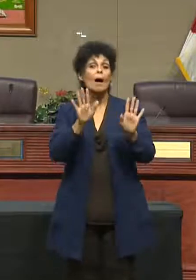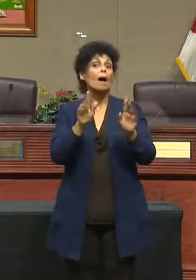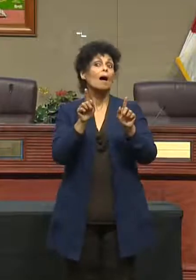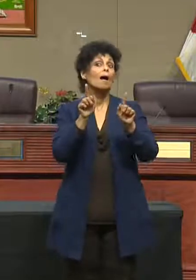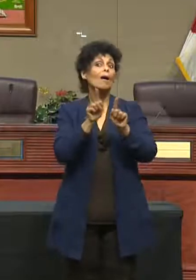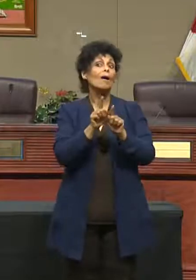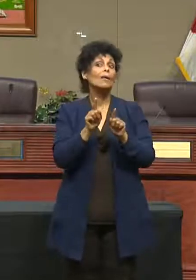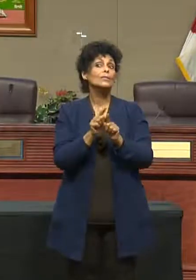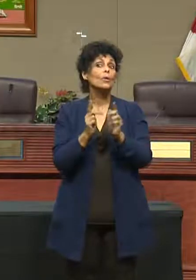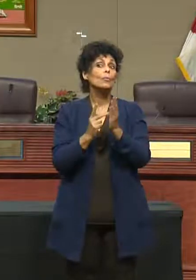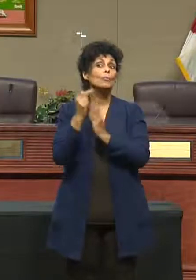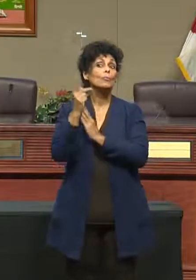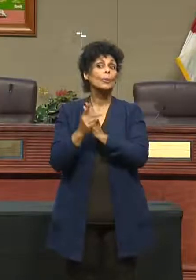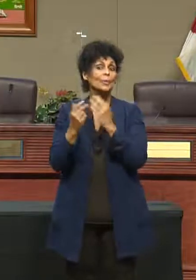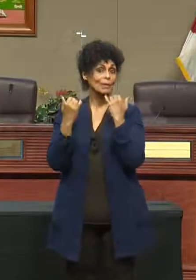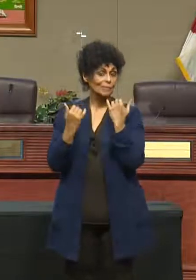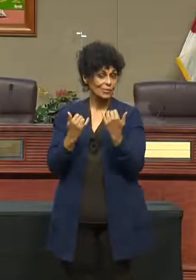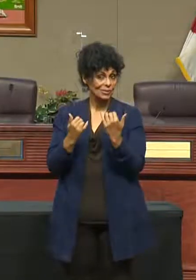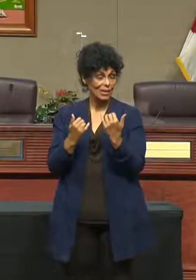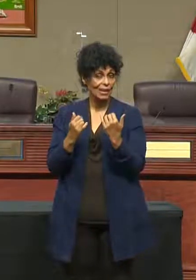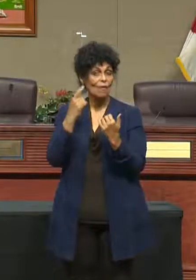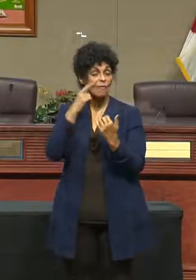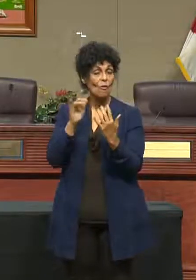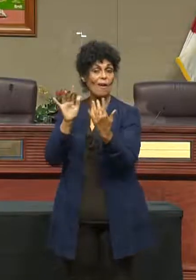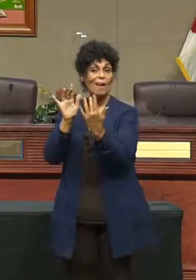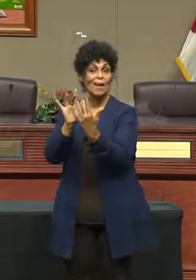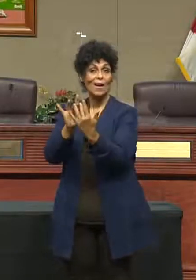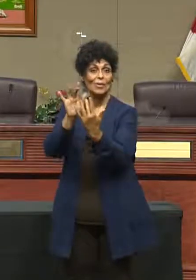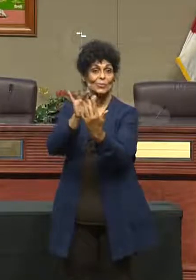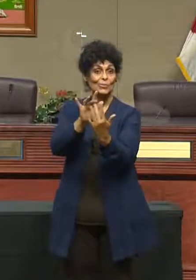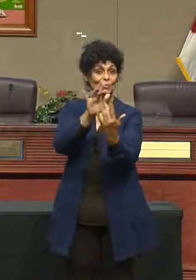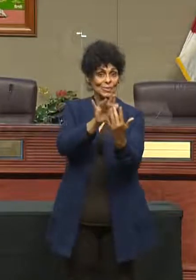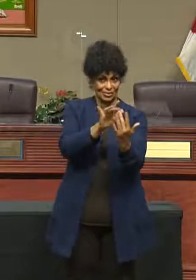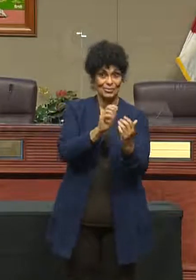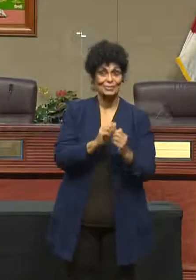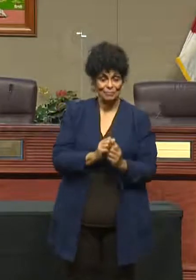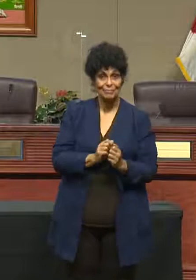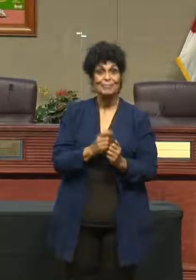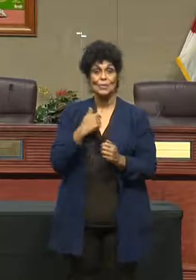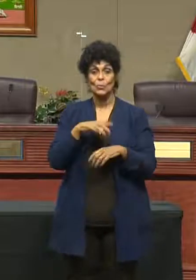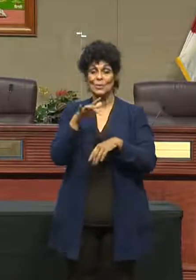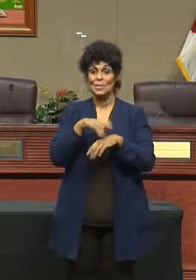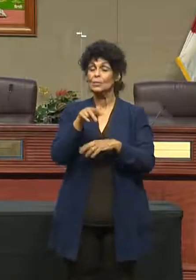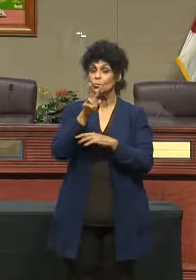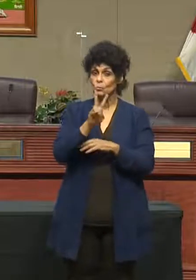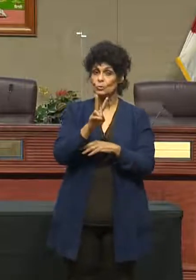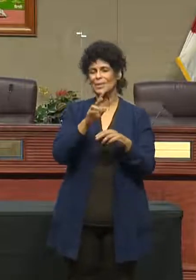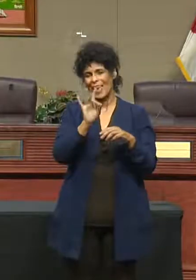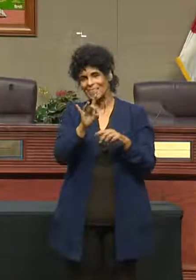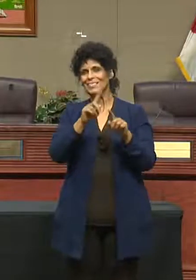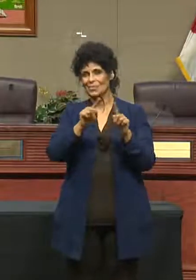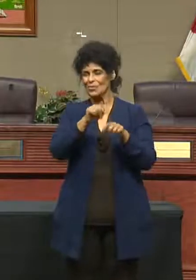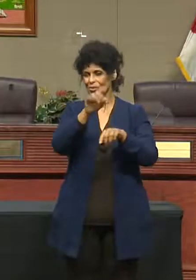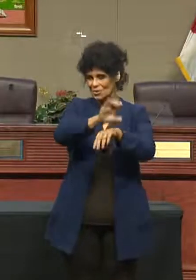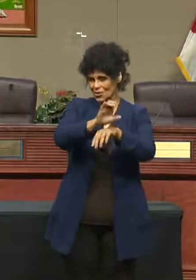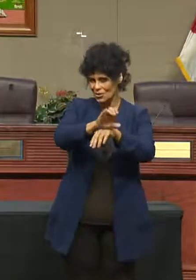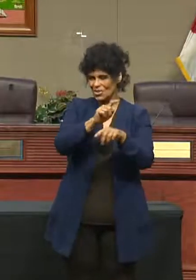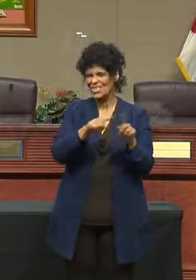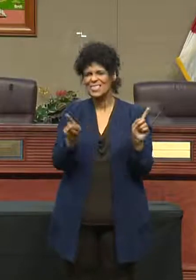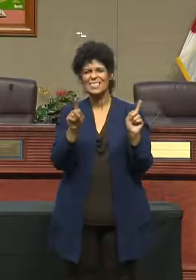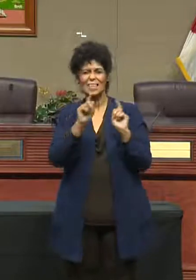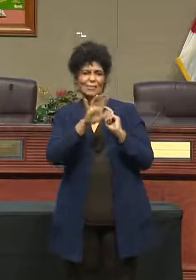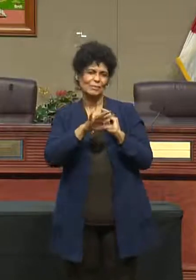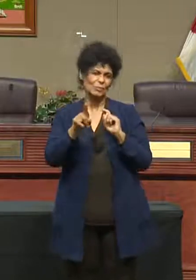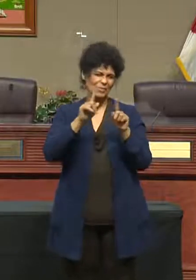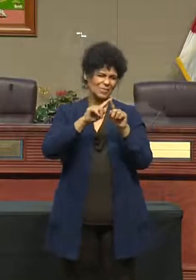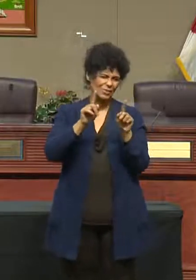today, outreach. So far we have been to 8 different churches, 2 community centers, 14 senior living